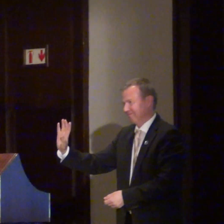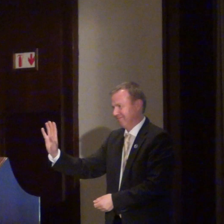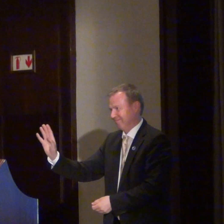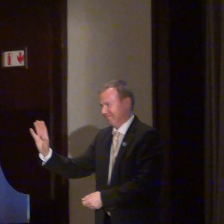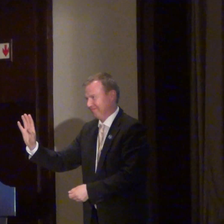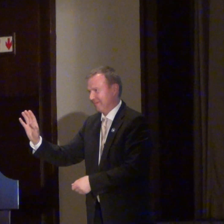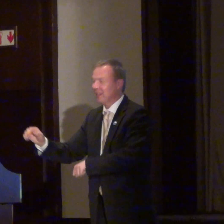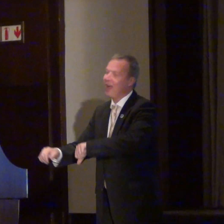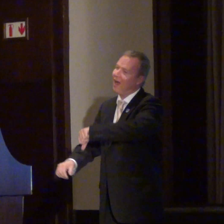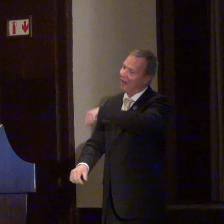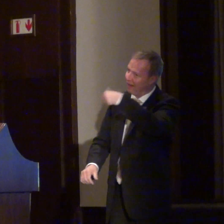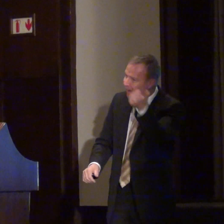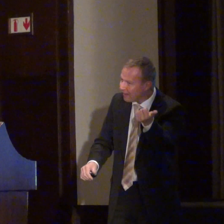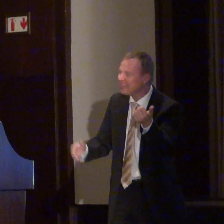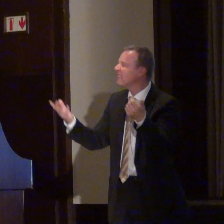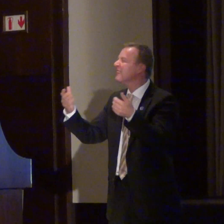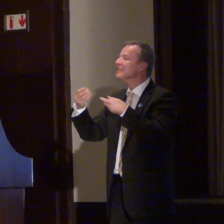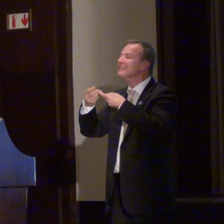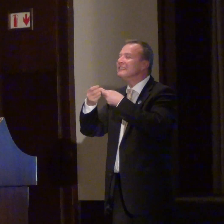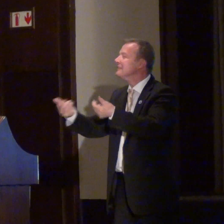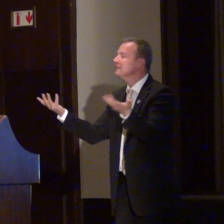Money does not solve problems.